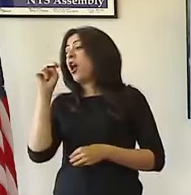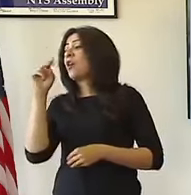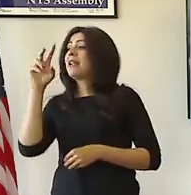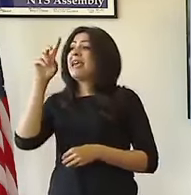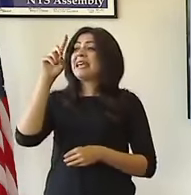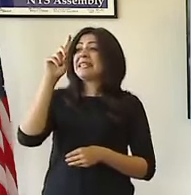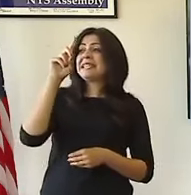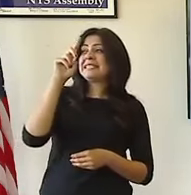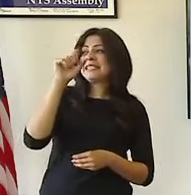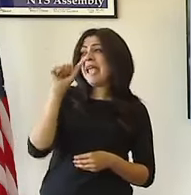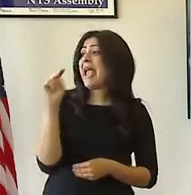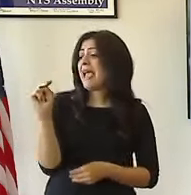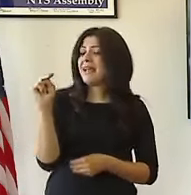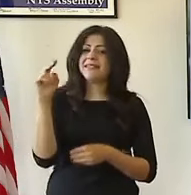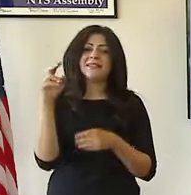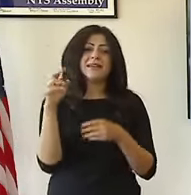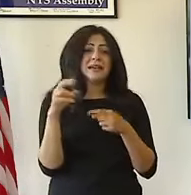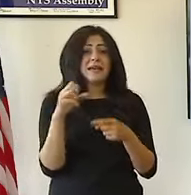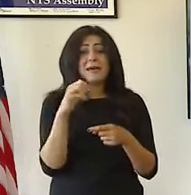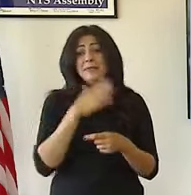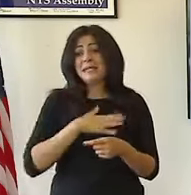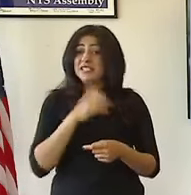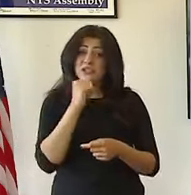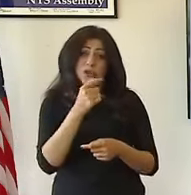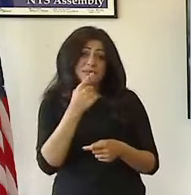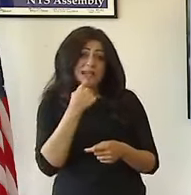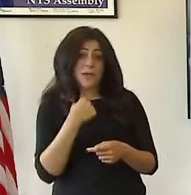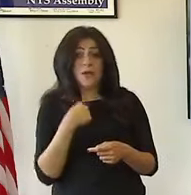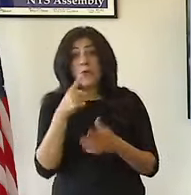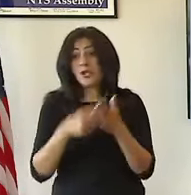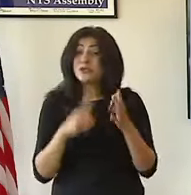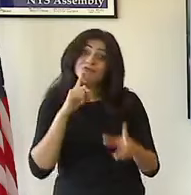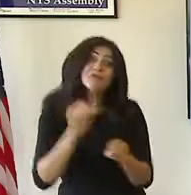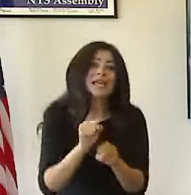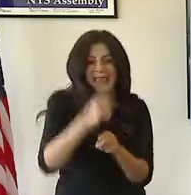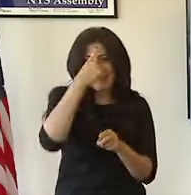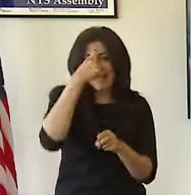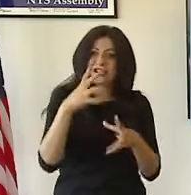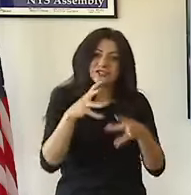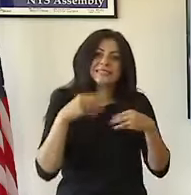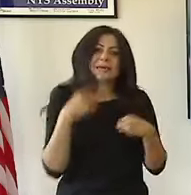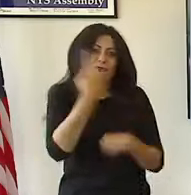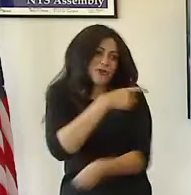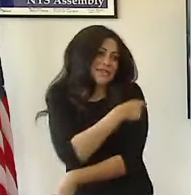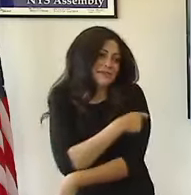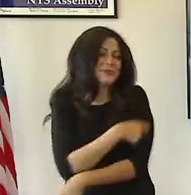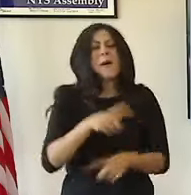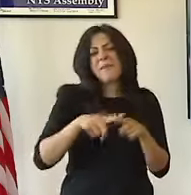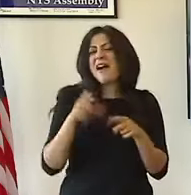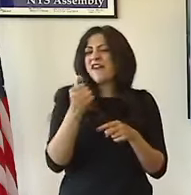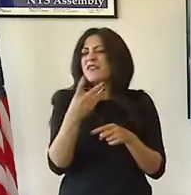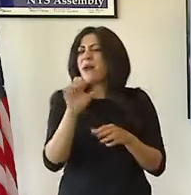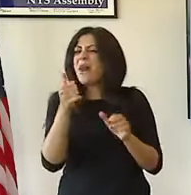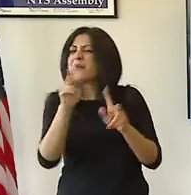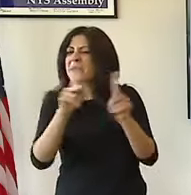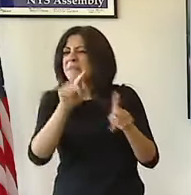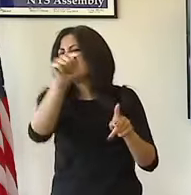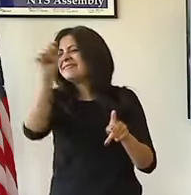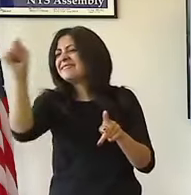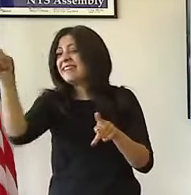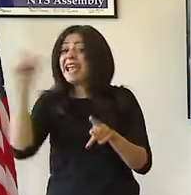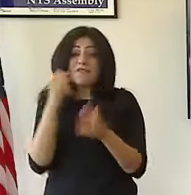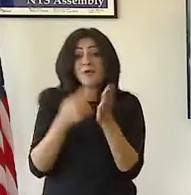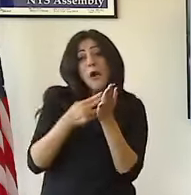and there are a few others, please do not tell me what you really think I should get as a tattoo. But there are a few others, if you want to be honest about